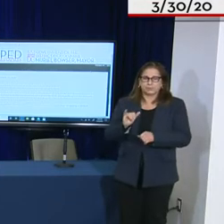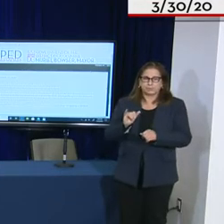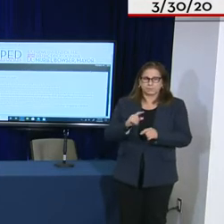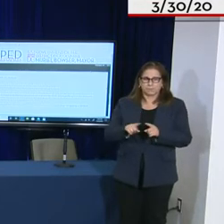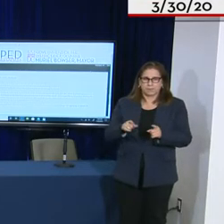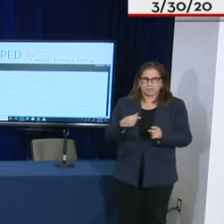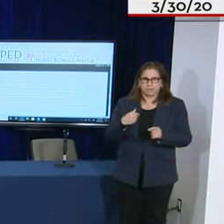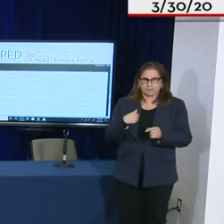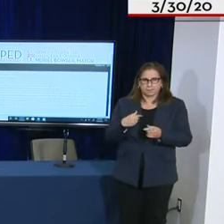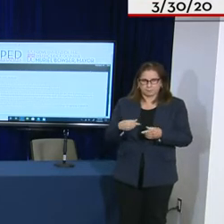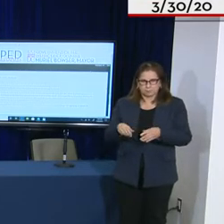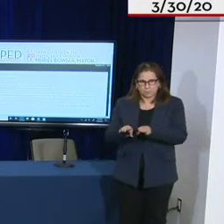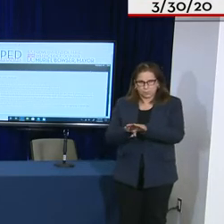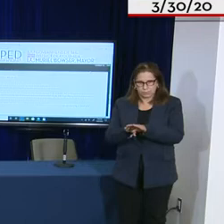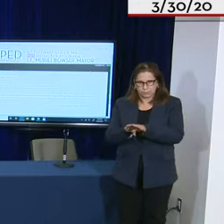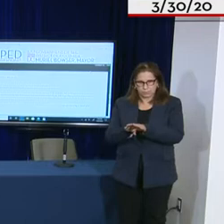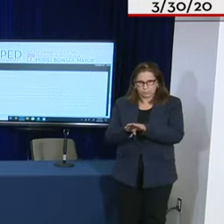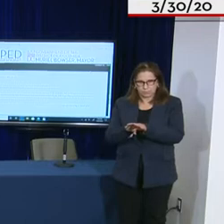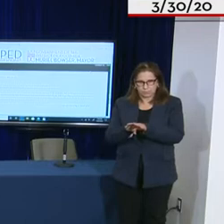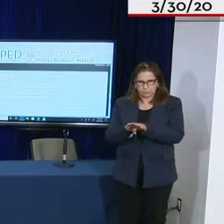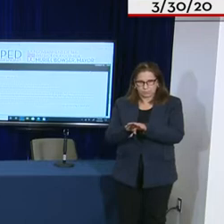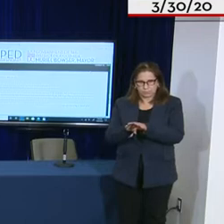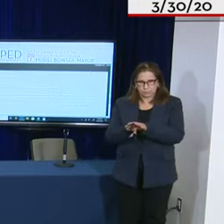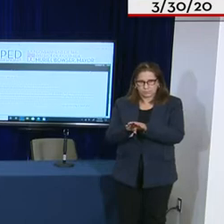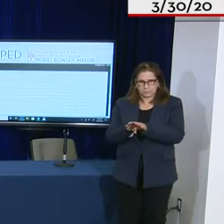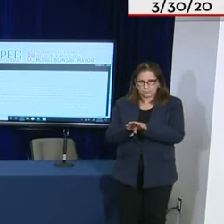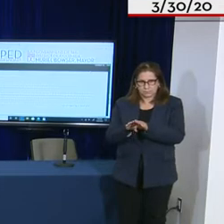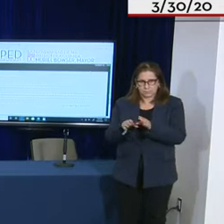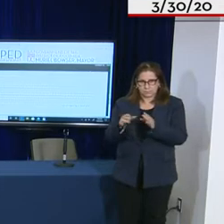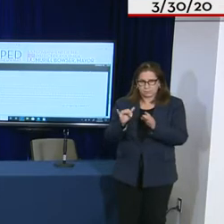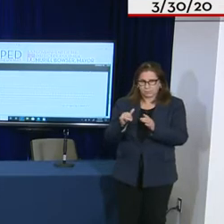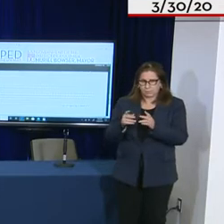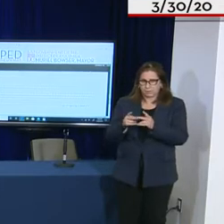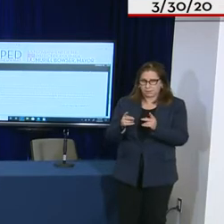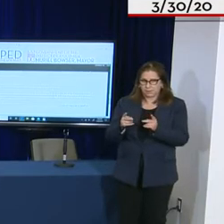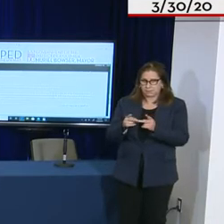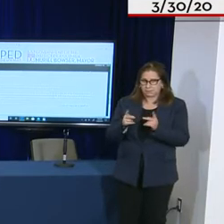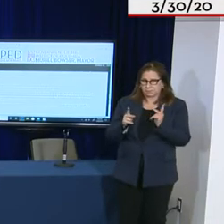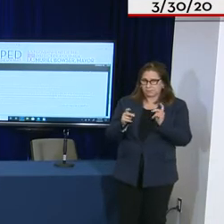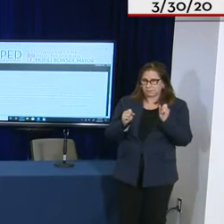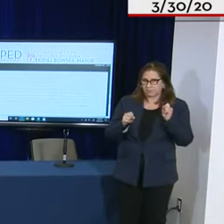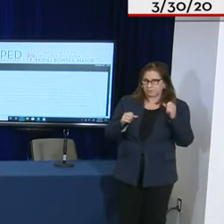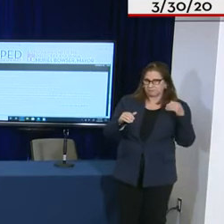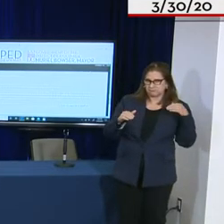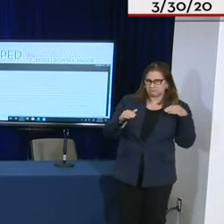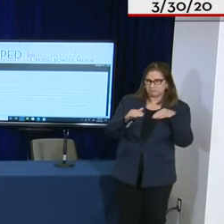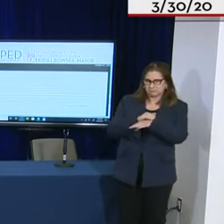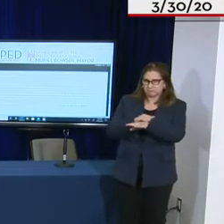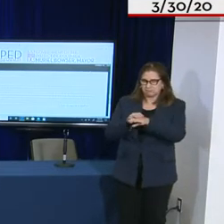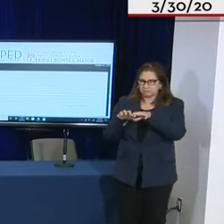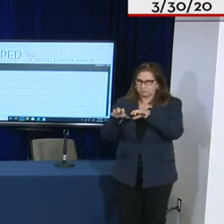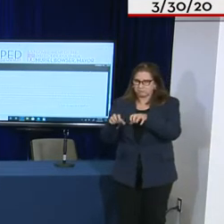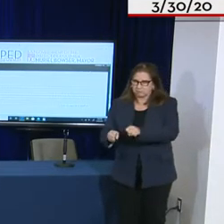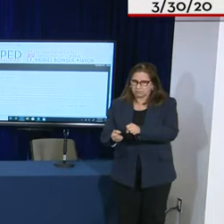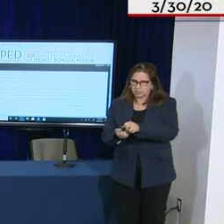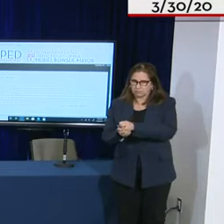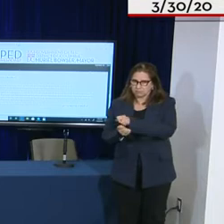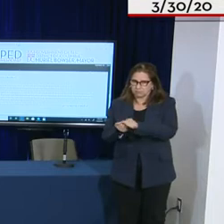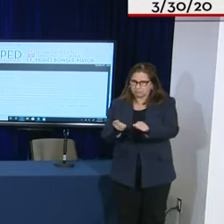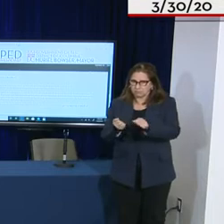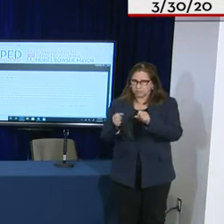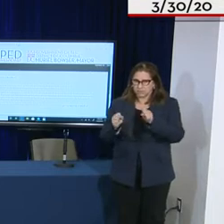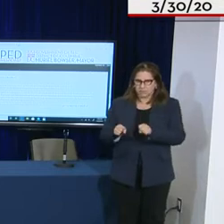closed businesses have a bullseye on them should there be issues or problems. And, it's a great